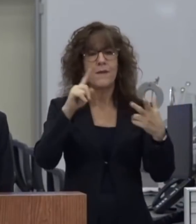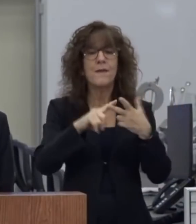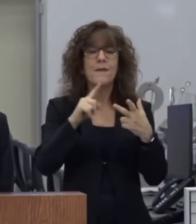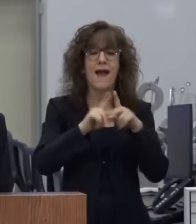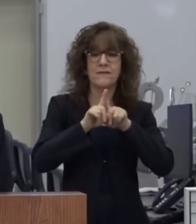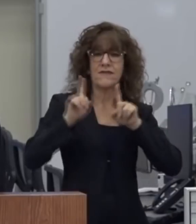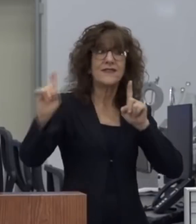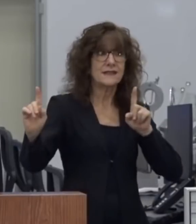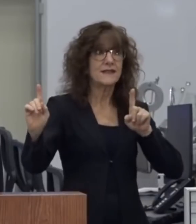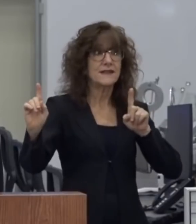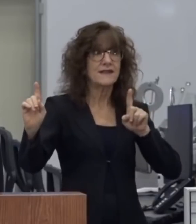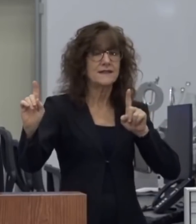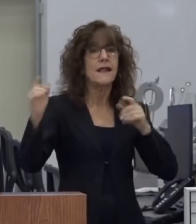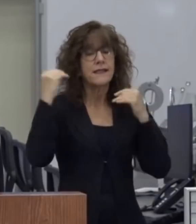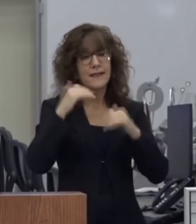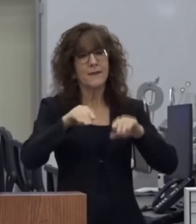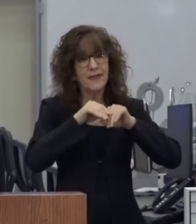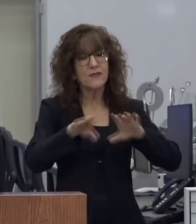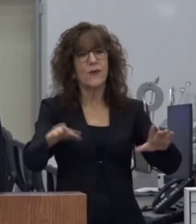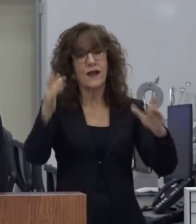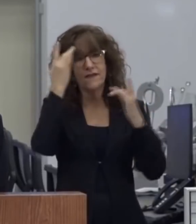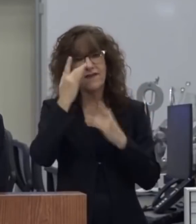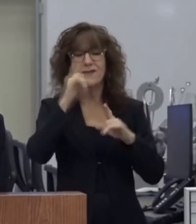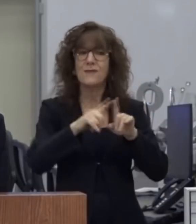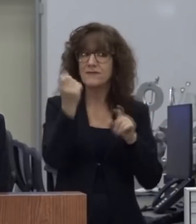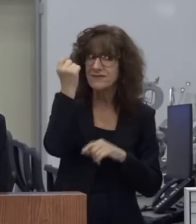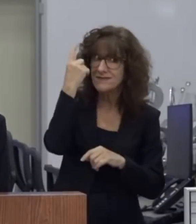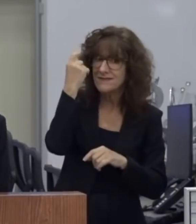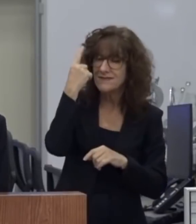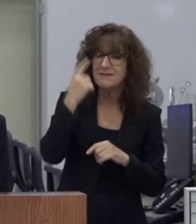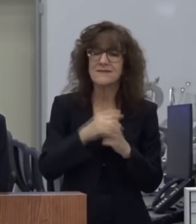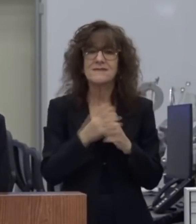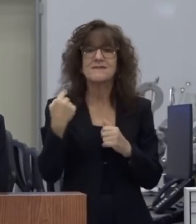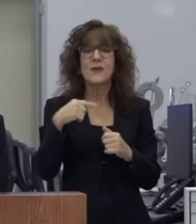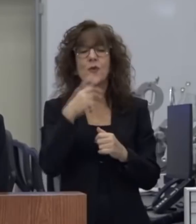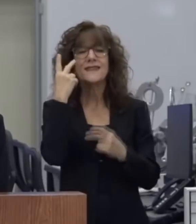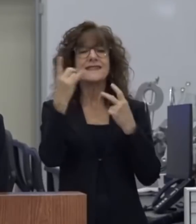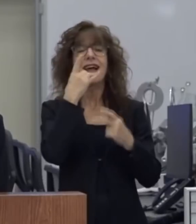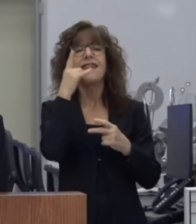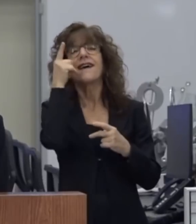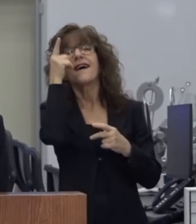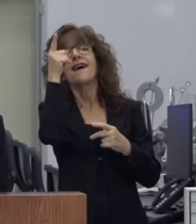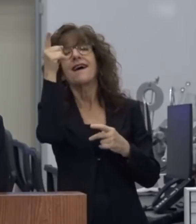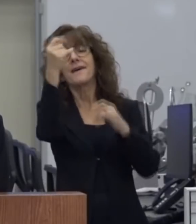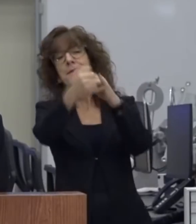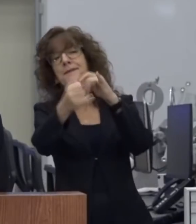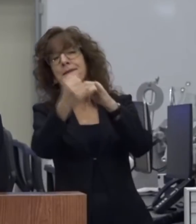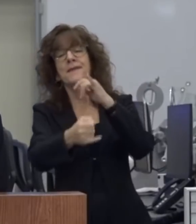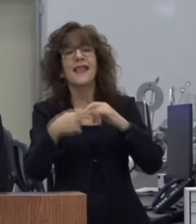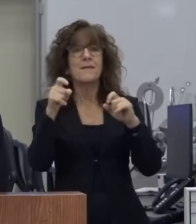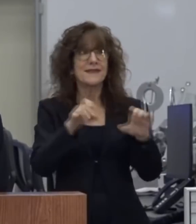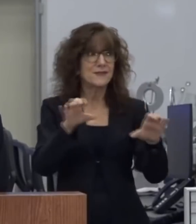physical distancing to limit the spread of this virus. However, we see the end at the light of the tunnel, and we must all continue to